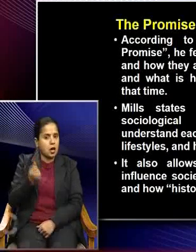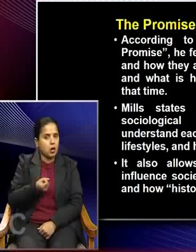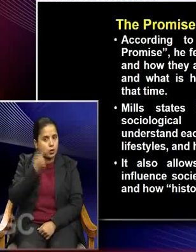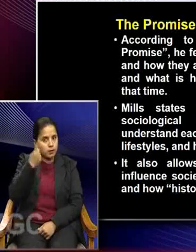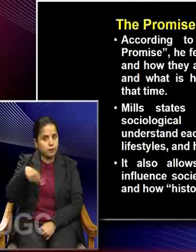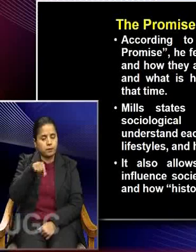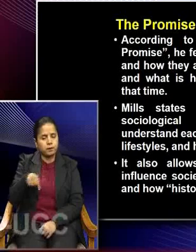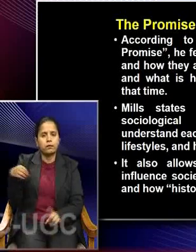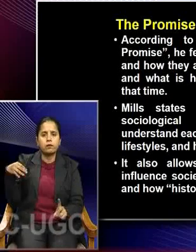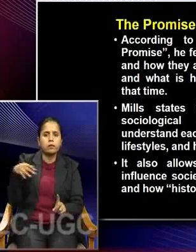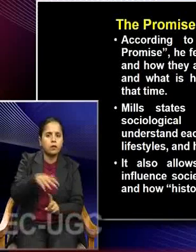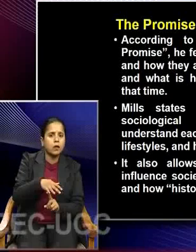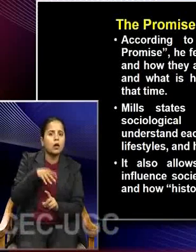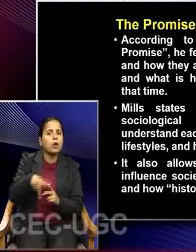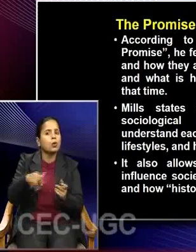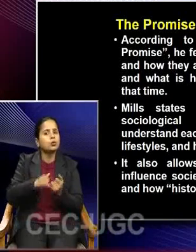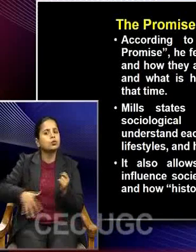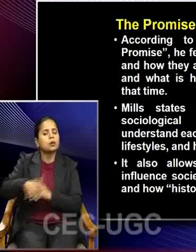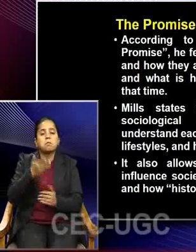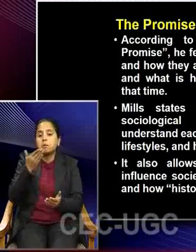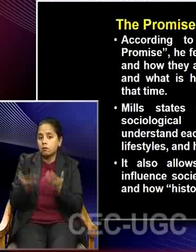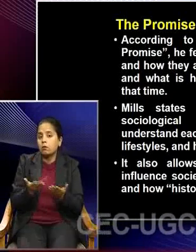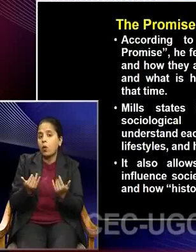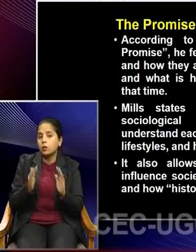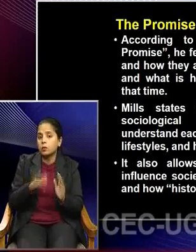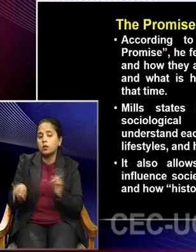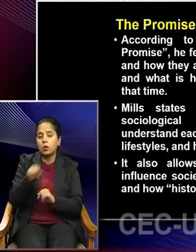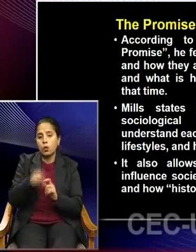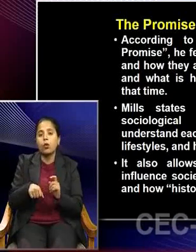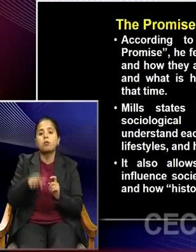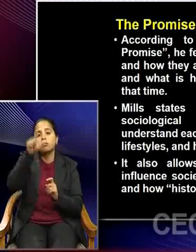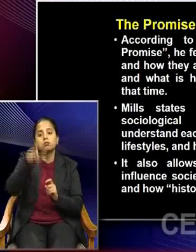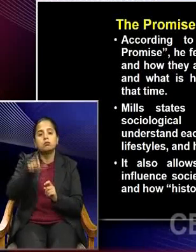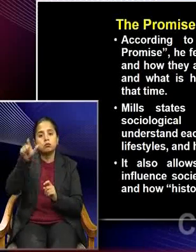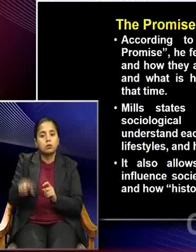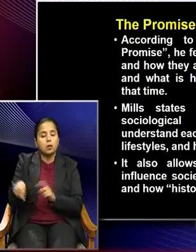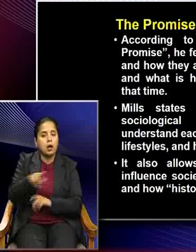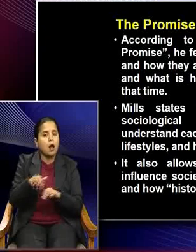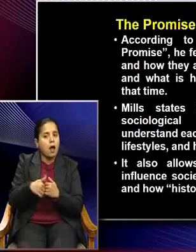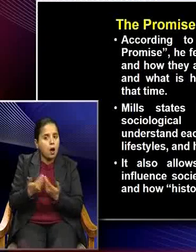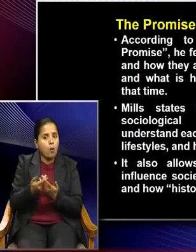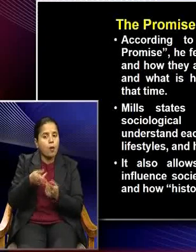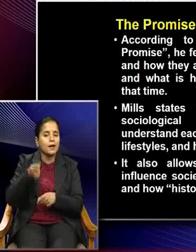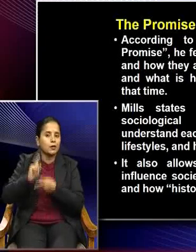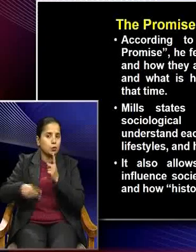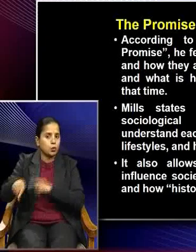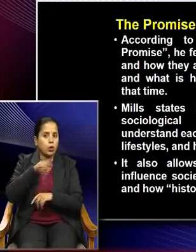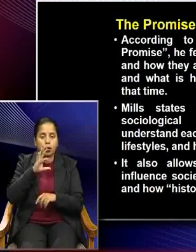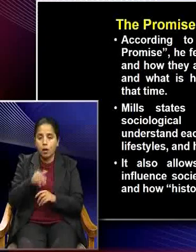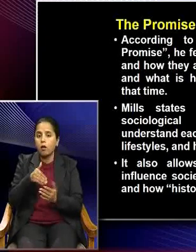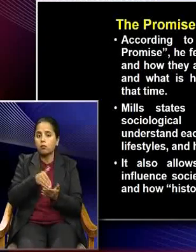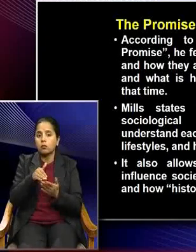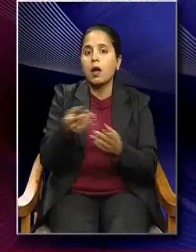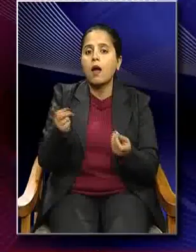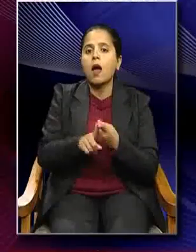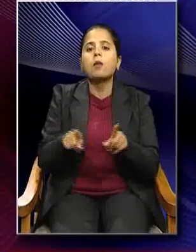the influences society may have on a person and how historical events led